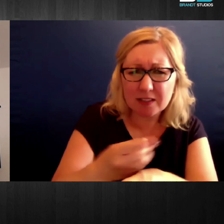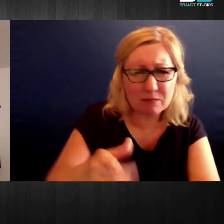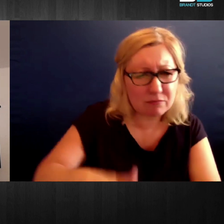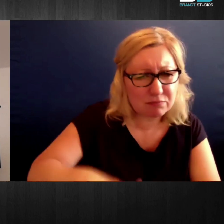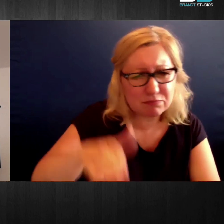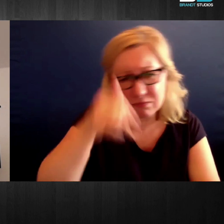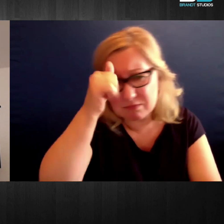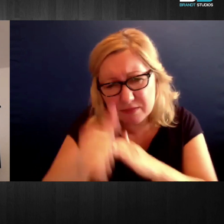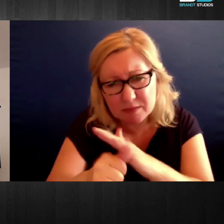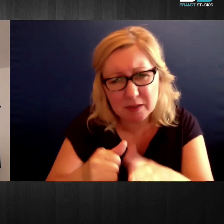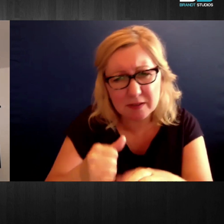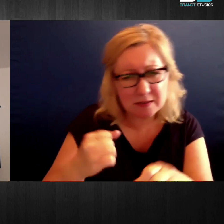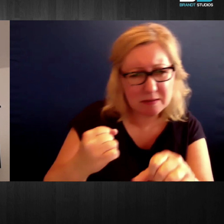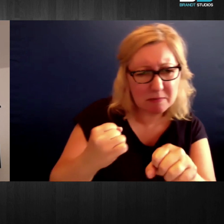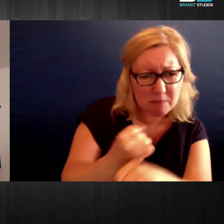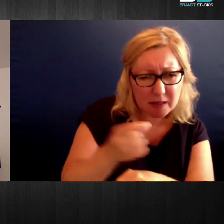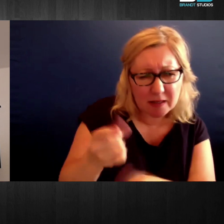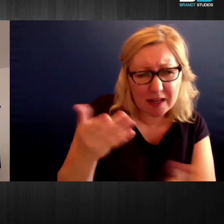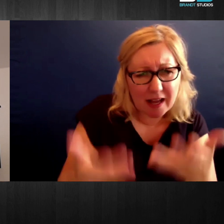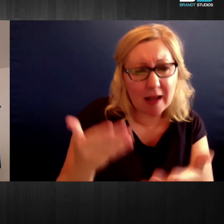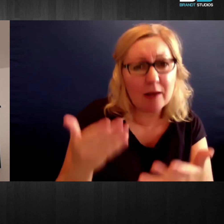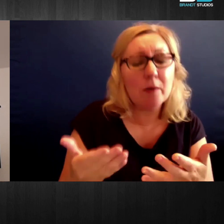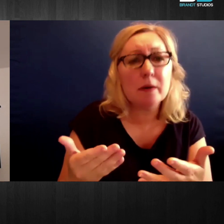and forms. And when me and Marina, we try